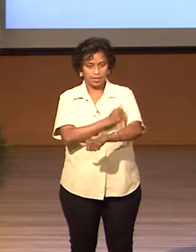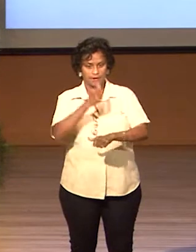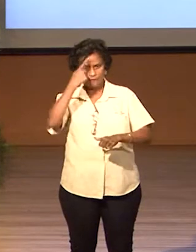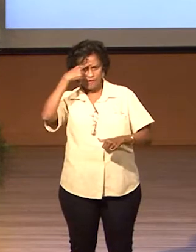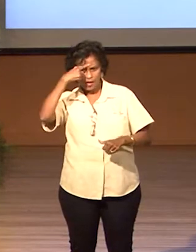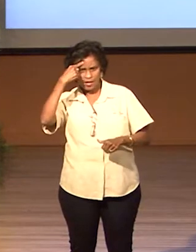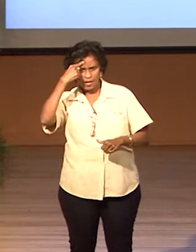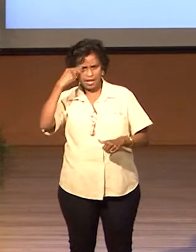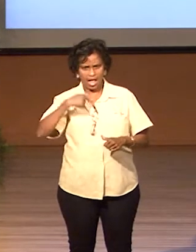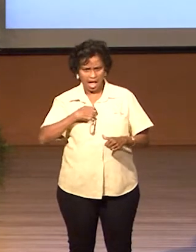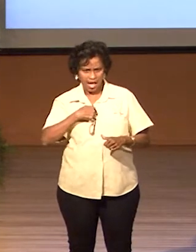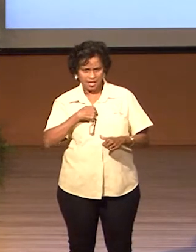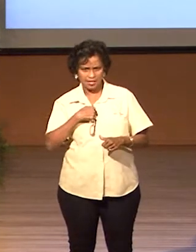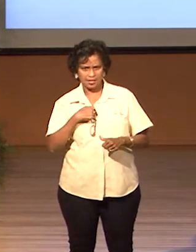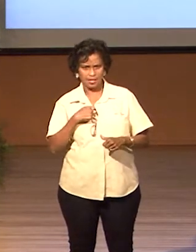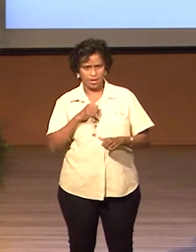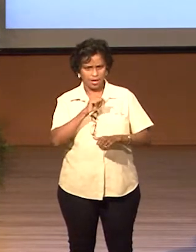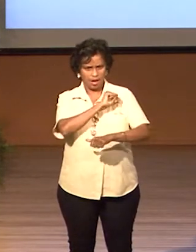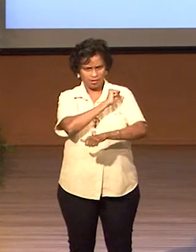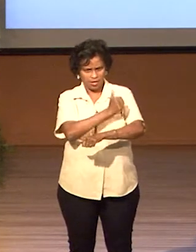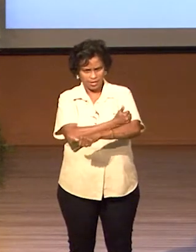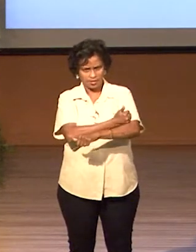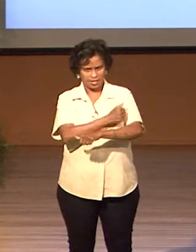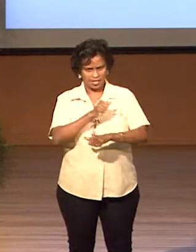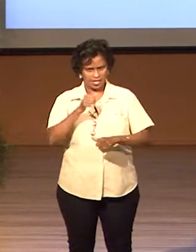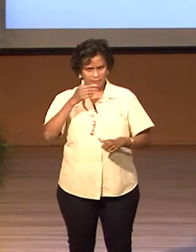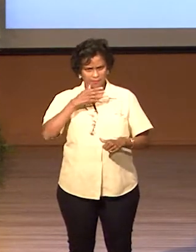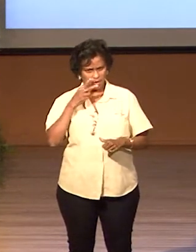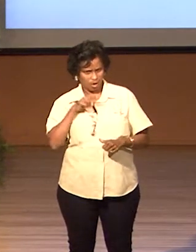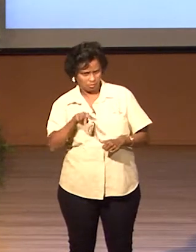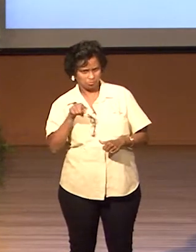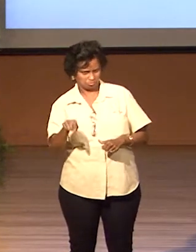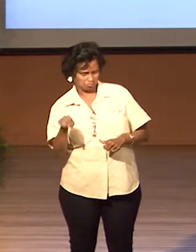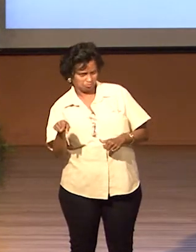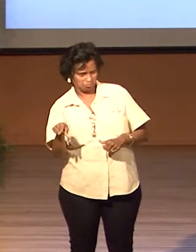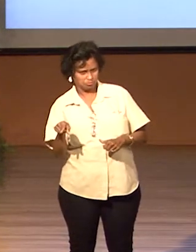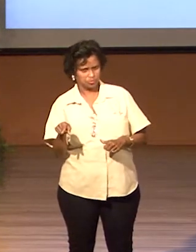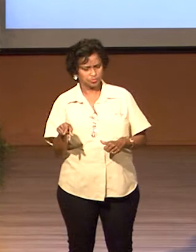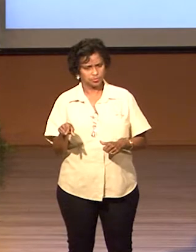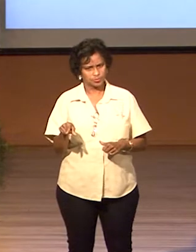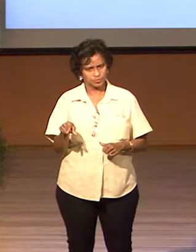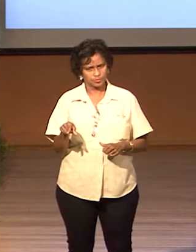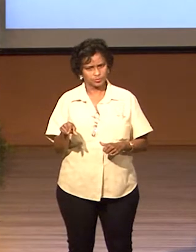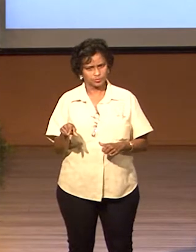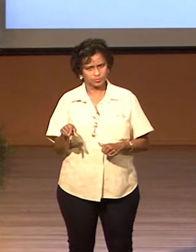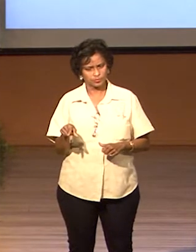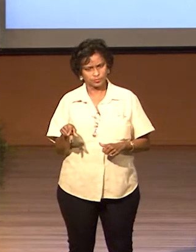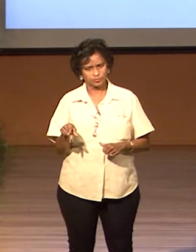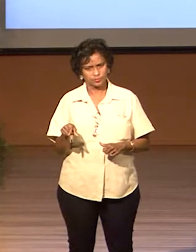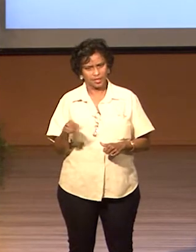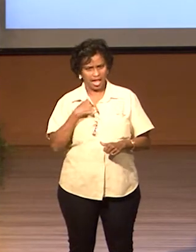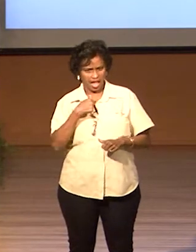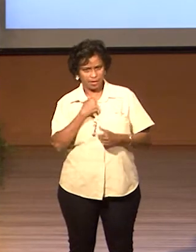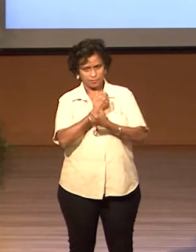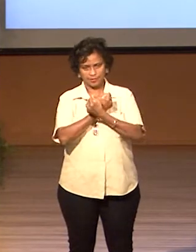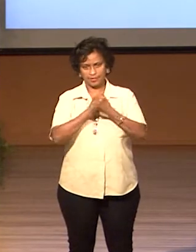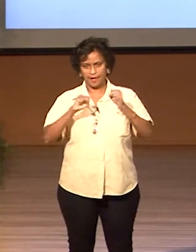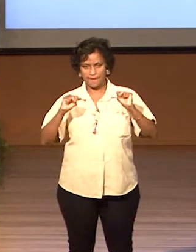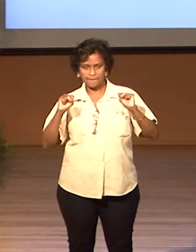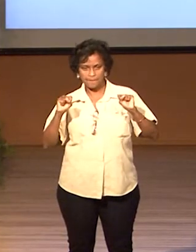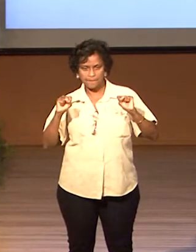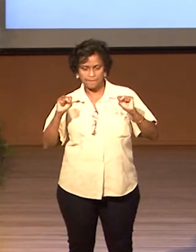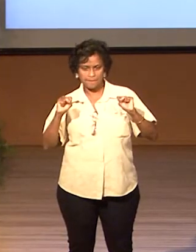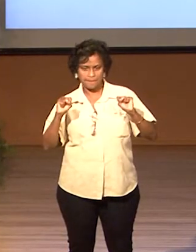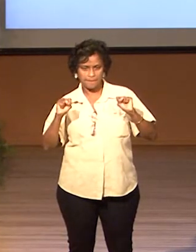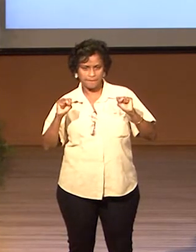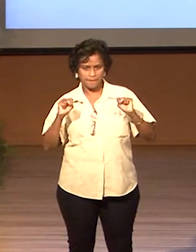they align themselves with those who are in authority, they'll be protected and they'll be saved from any kind of